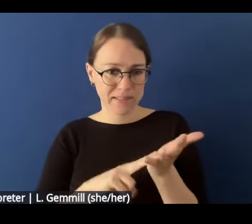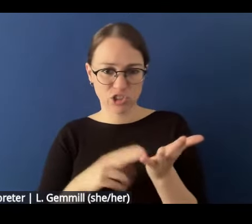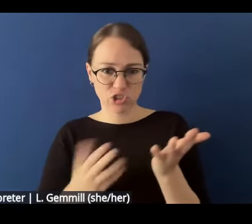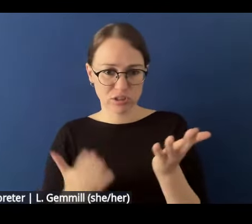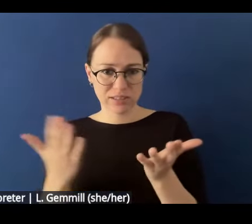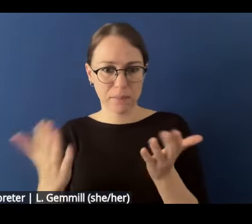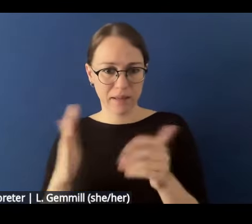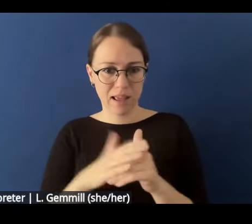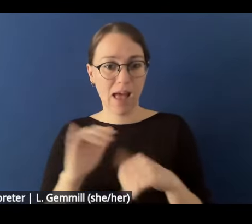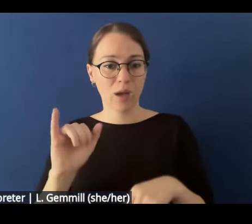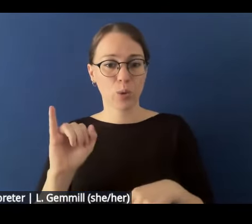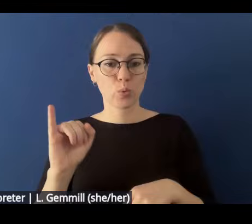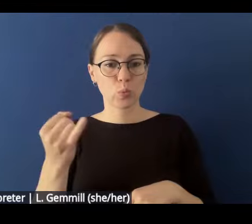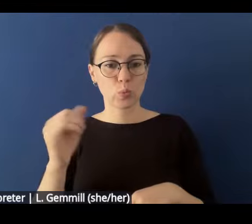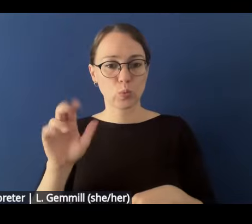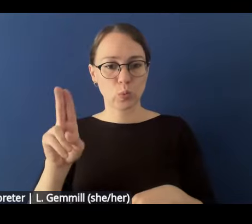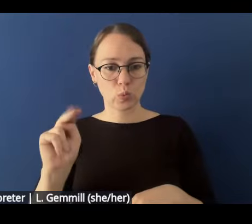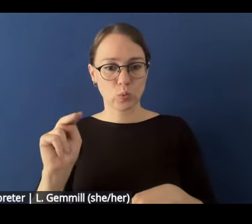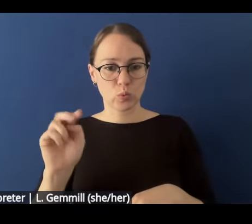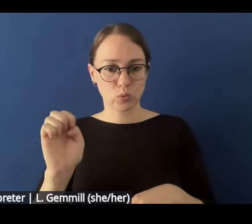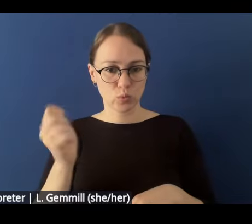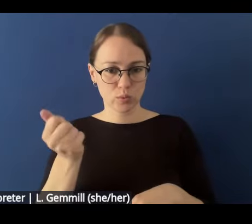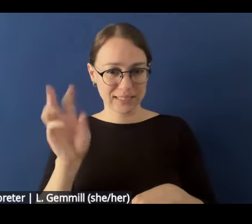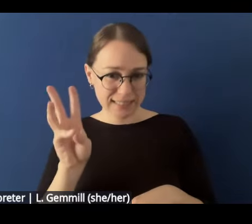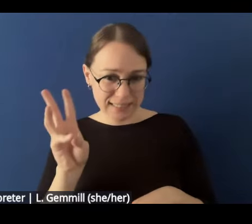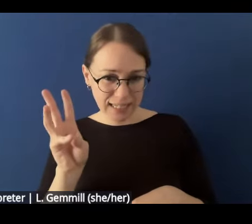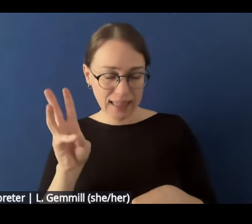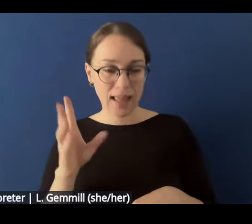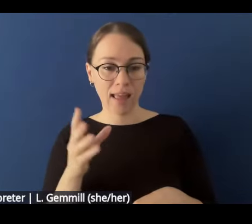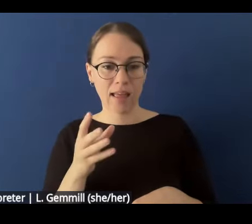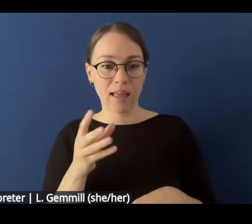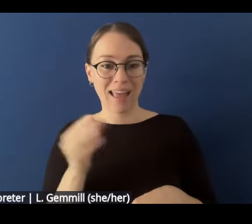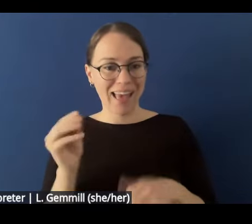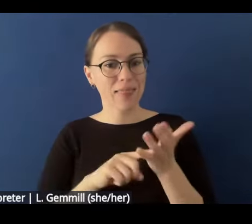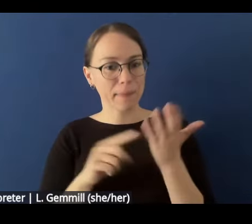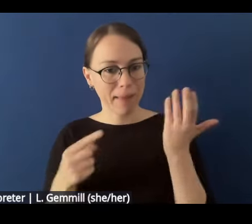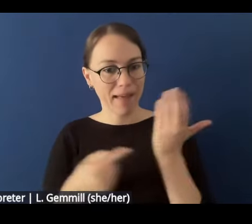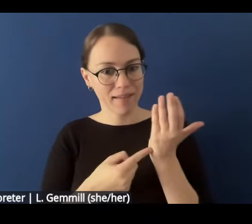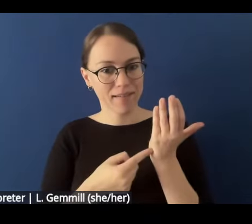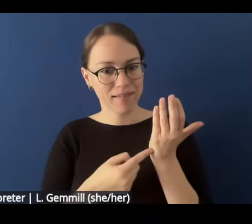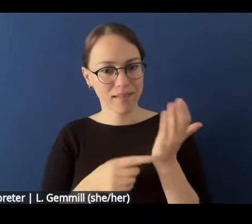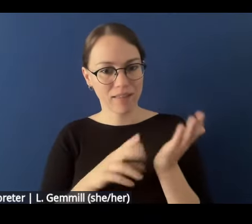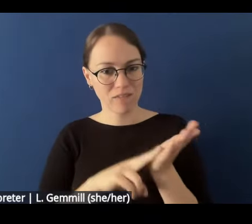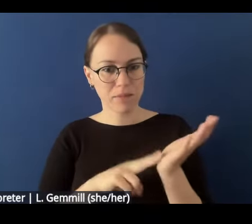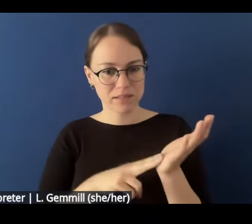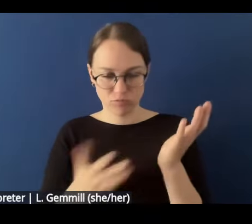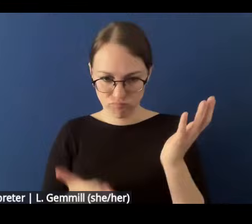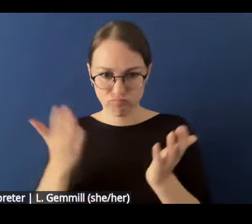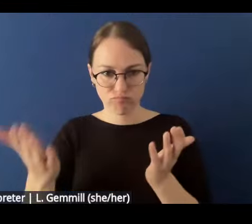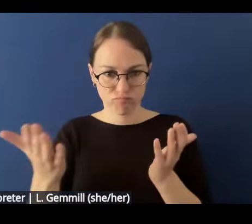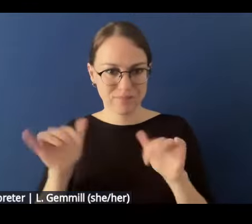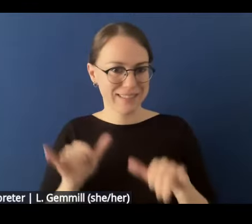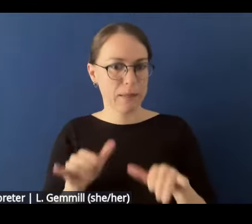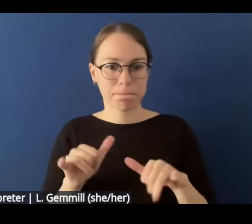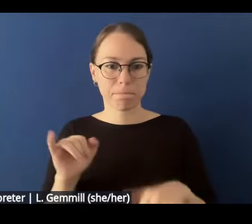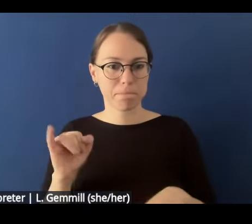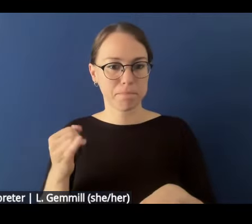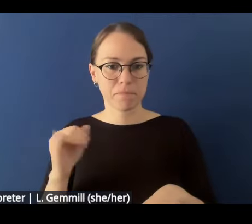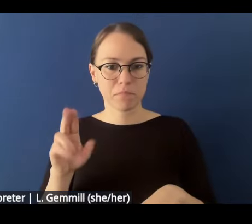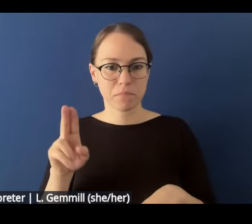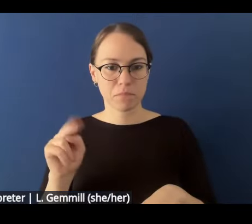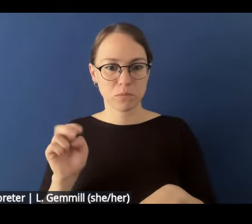16th and the back page of the petition submitted June 16th. That was the proposed